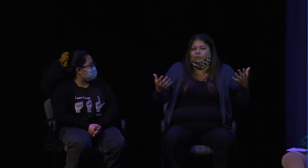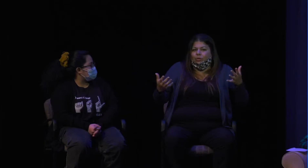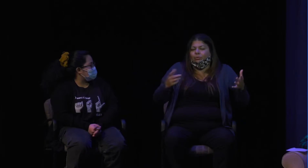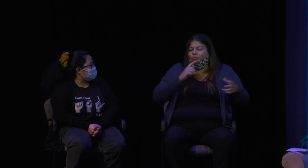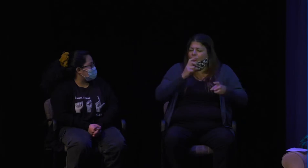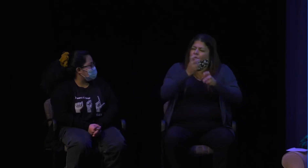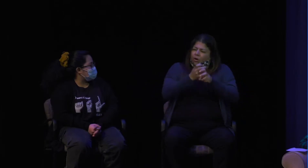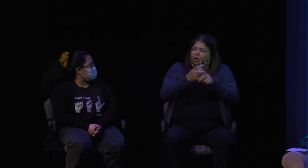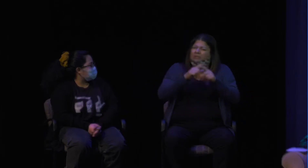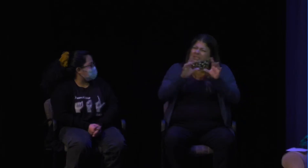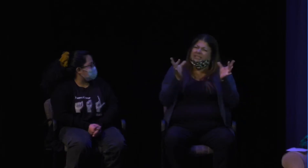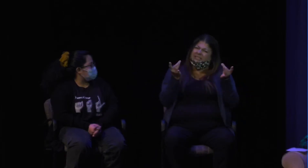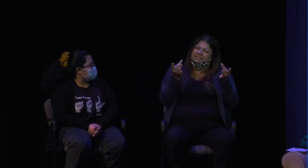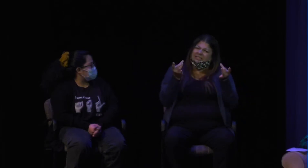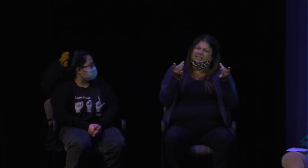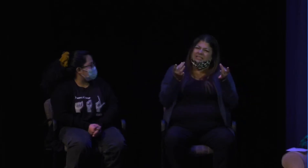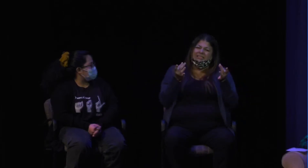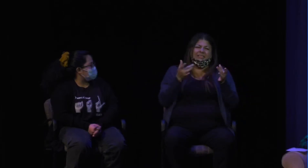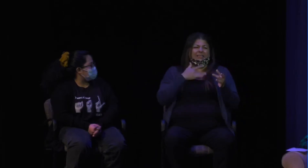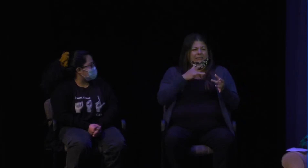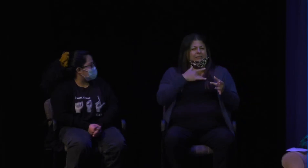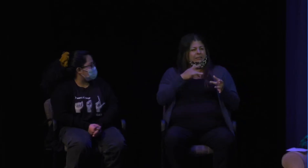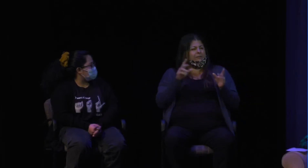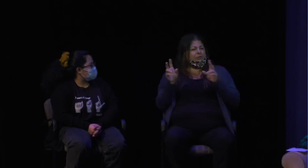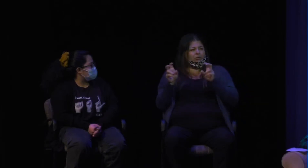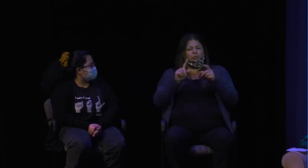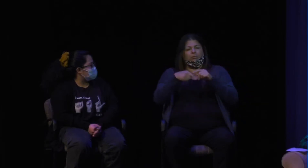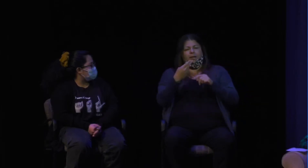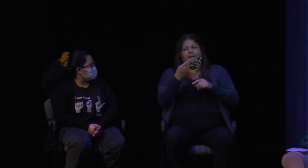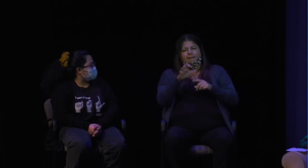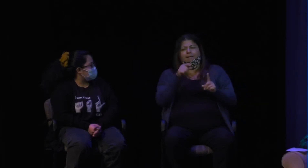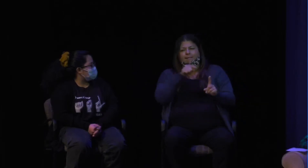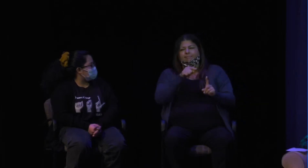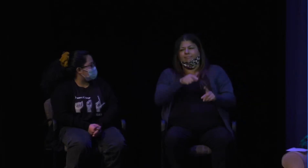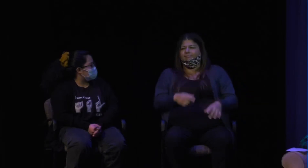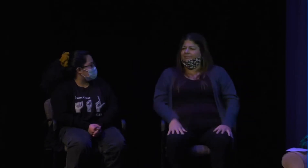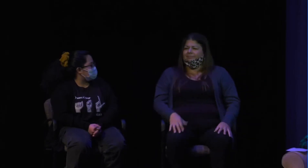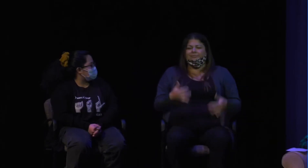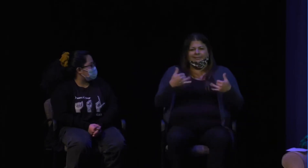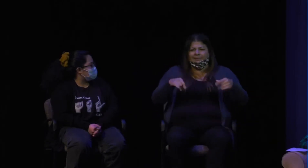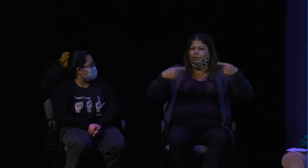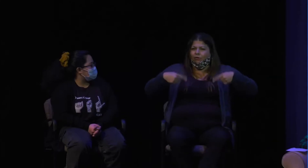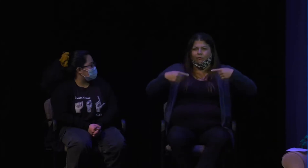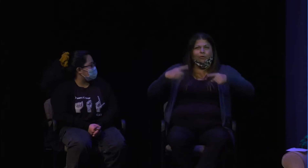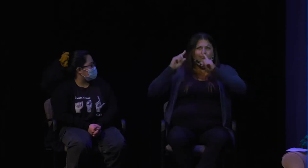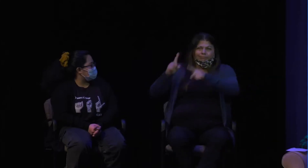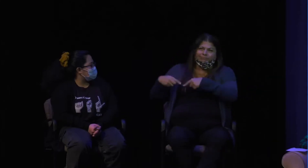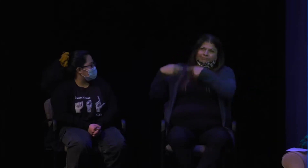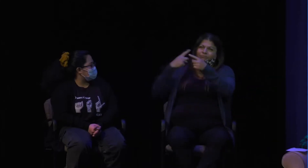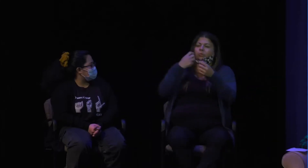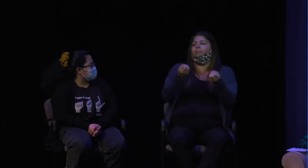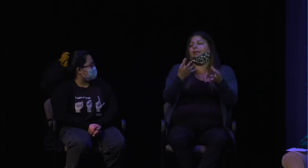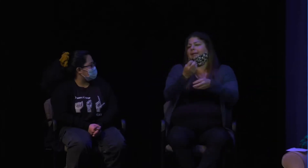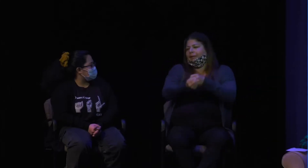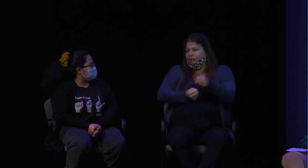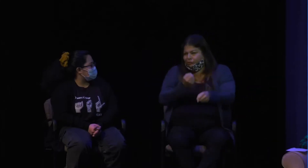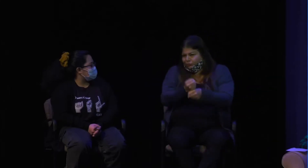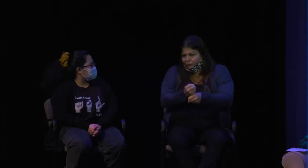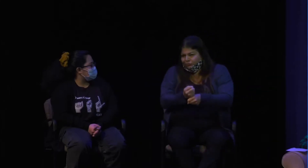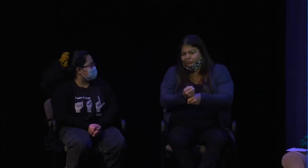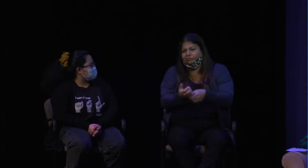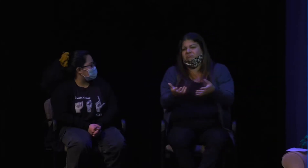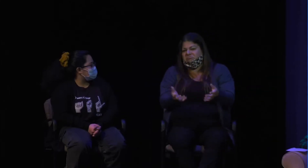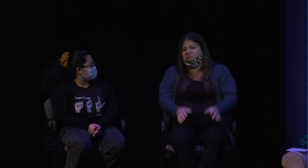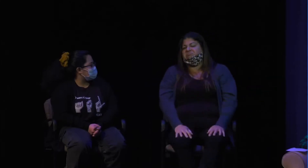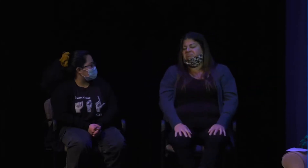whether you're calling it disabled or handicapped, it's a really sticky, difficult situation, and it's